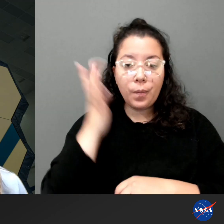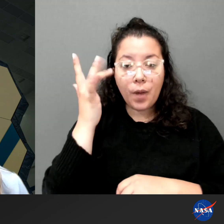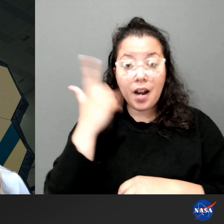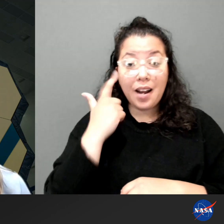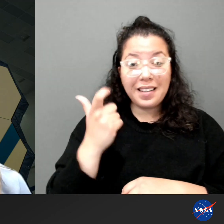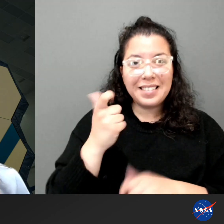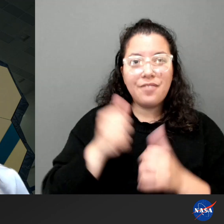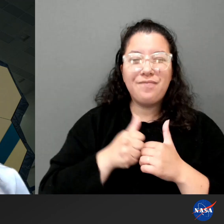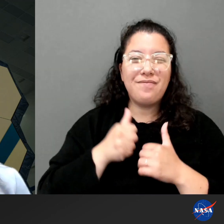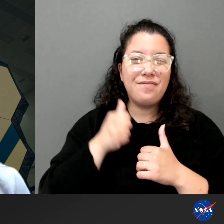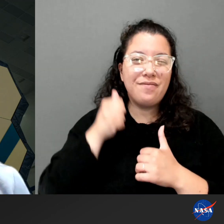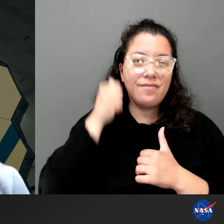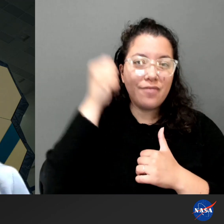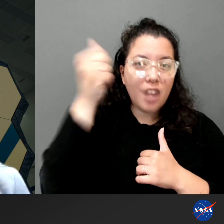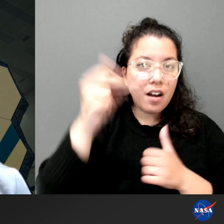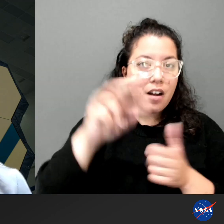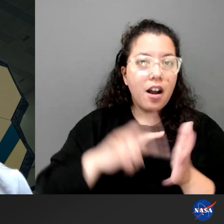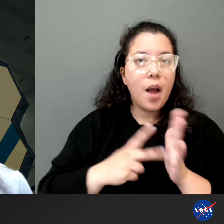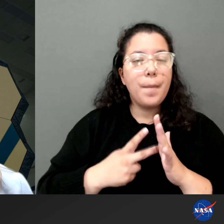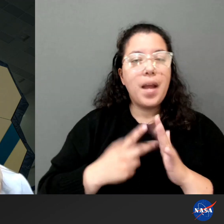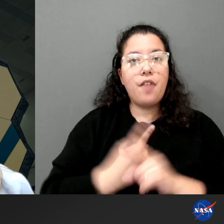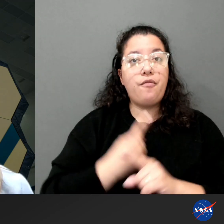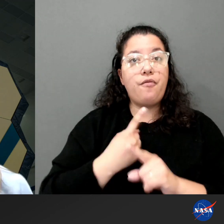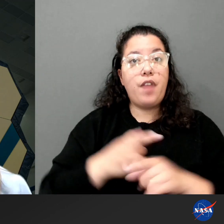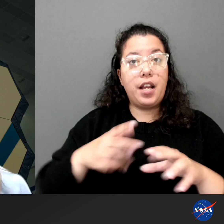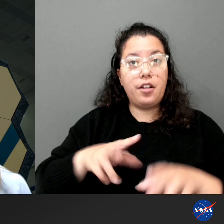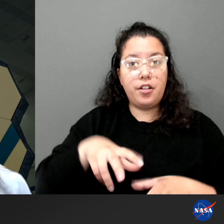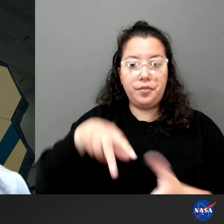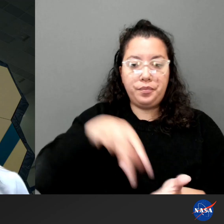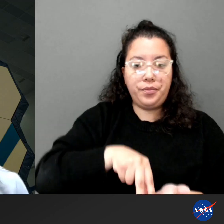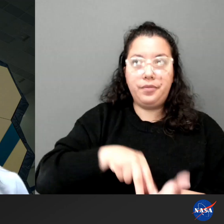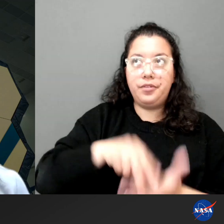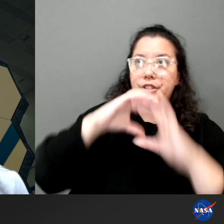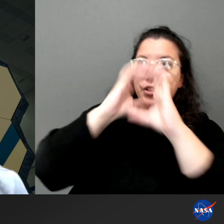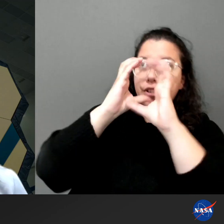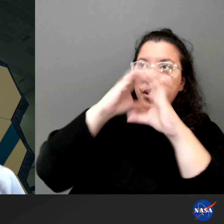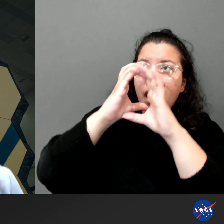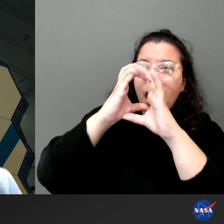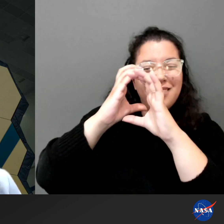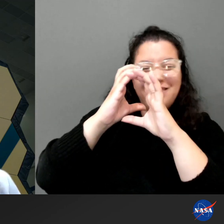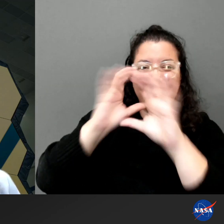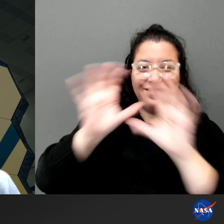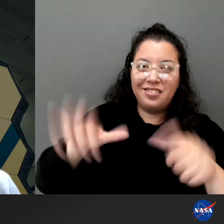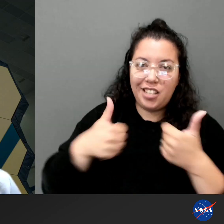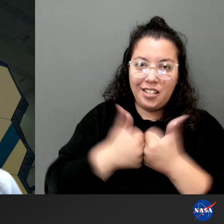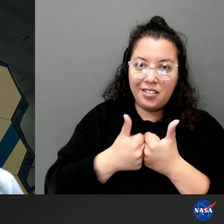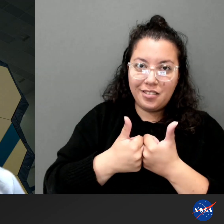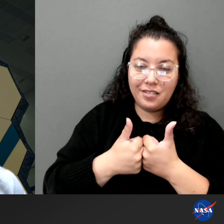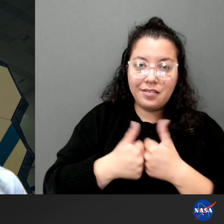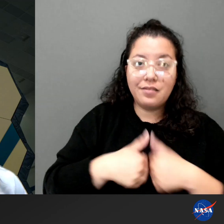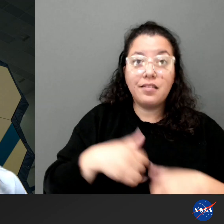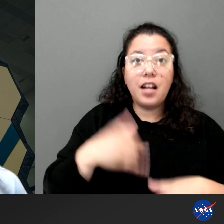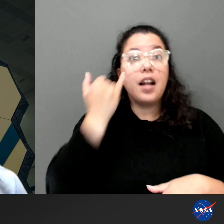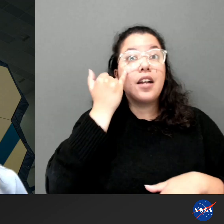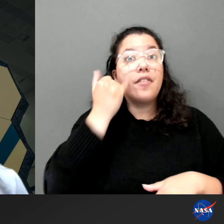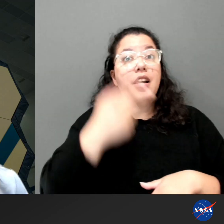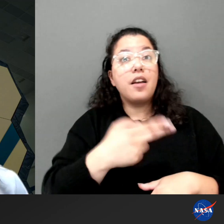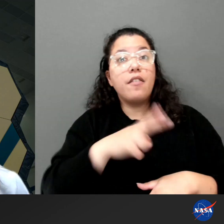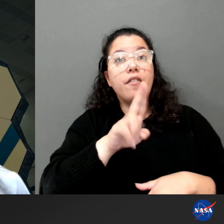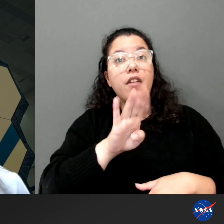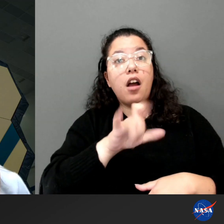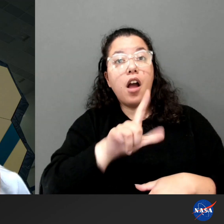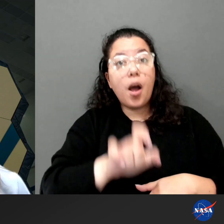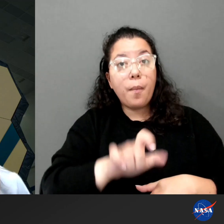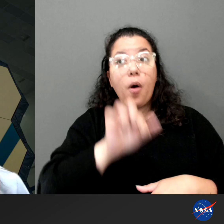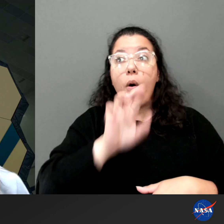So using ground-based telescopes is very challenging. And even something as sensitive as the Hubble telescope or the James Webb telescope will